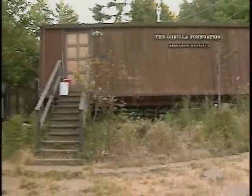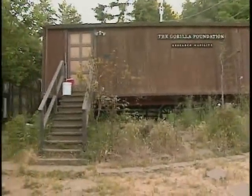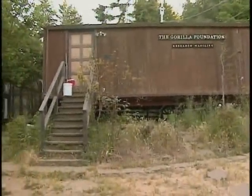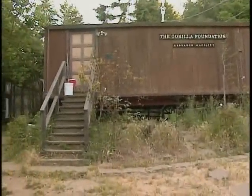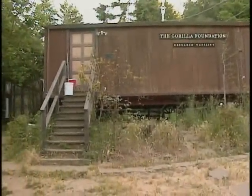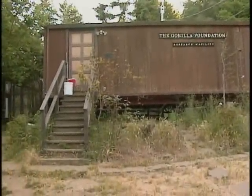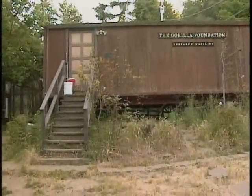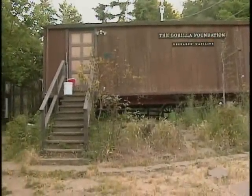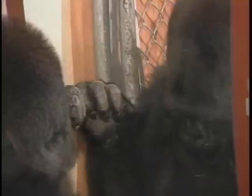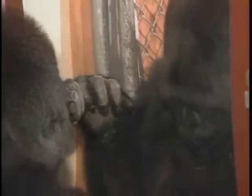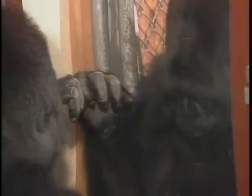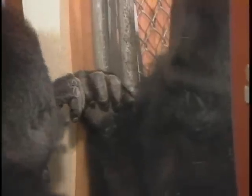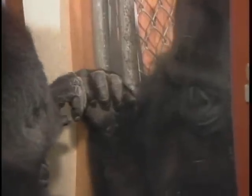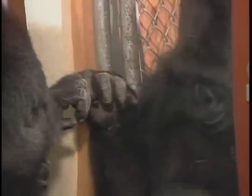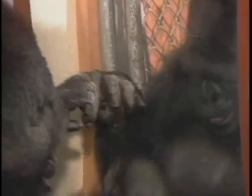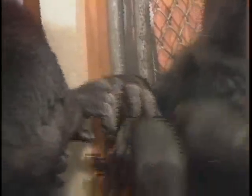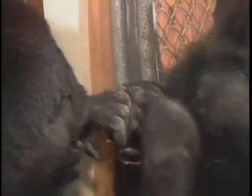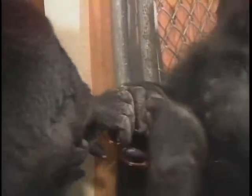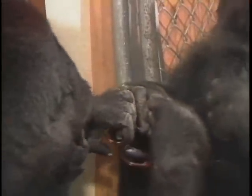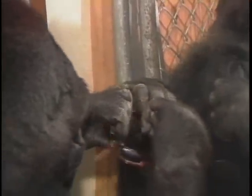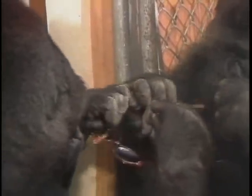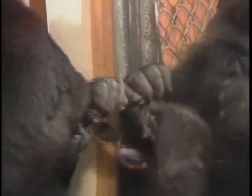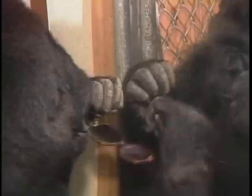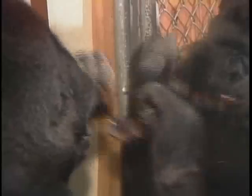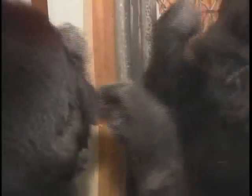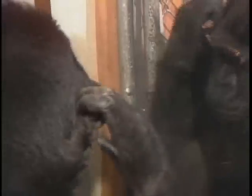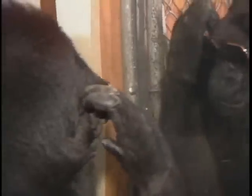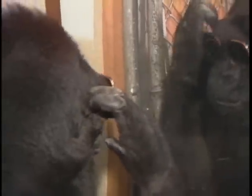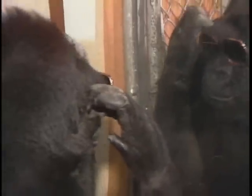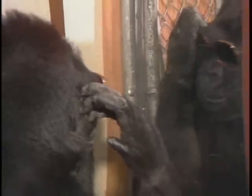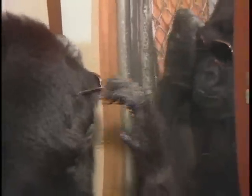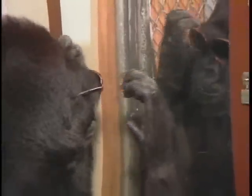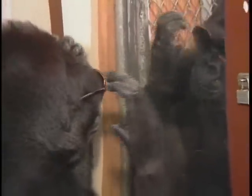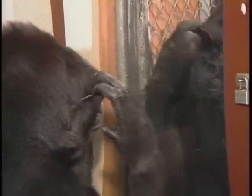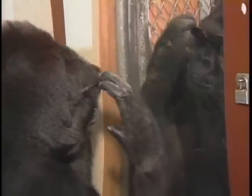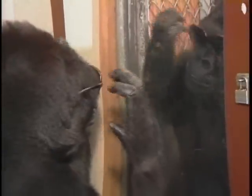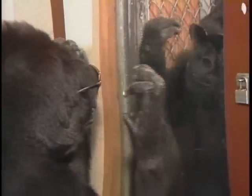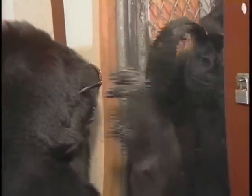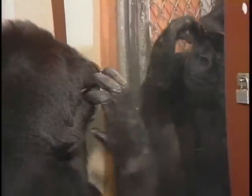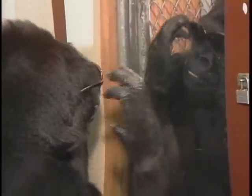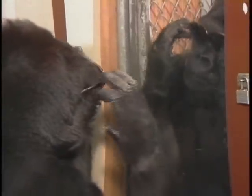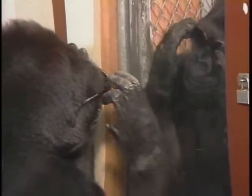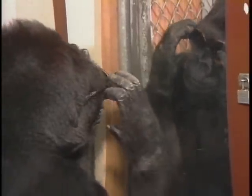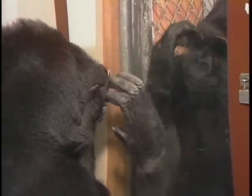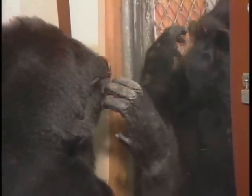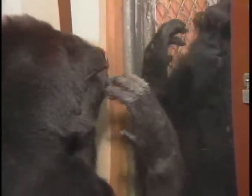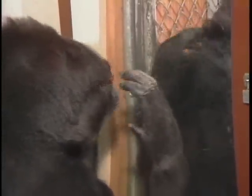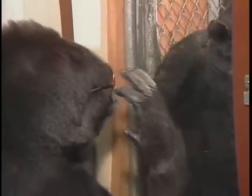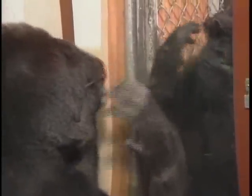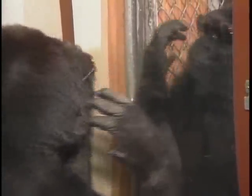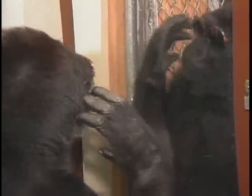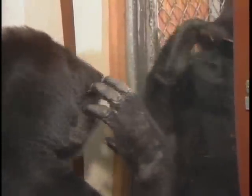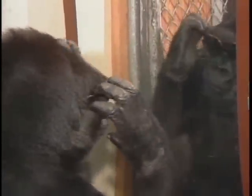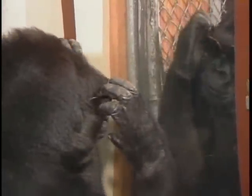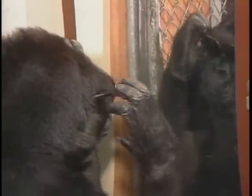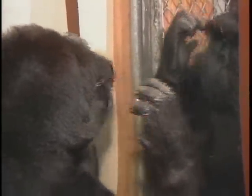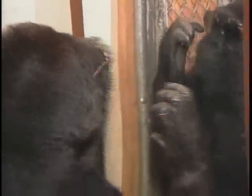in Woodside, California. The Gorilla Foundation is a non-profit organization designed to support the continuation of the language study, and more